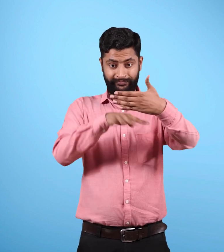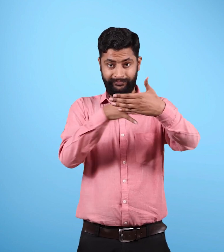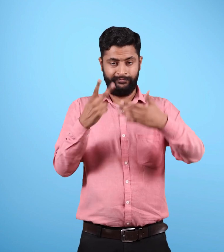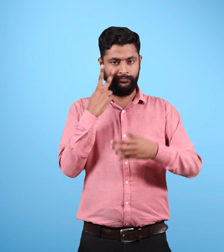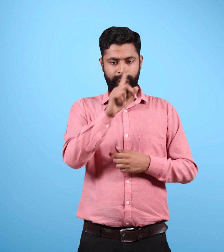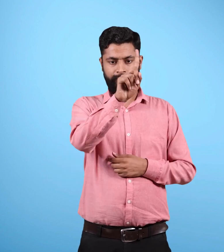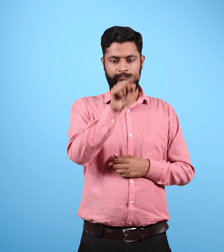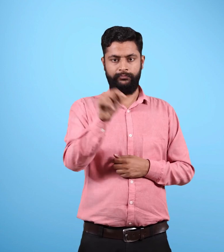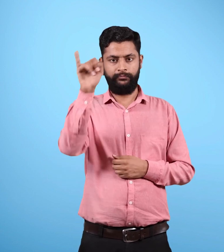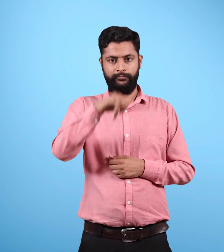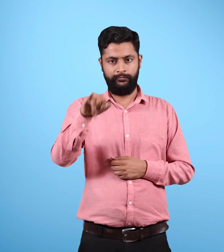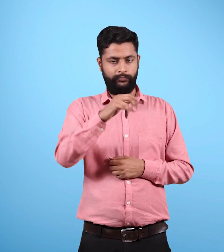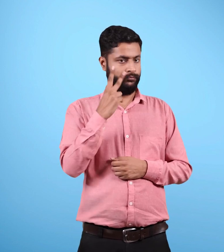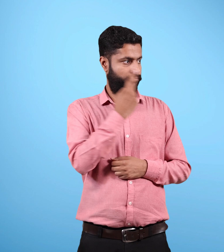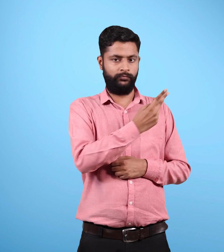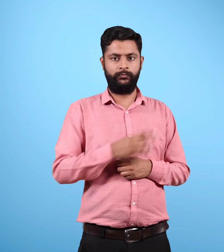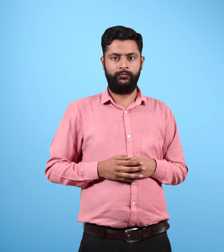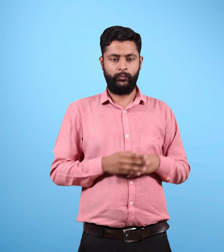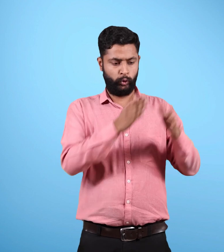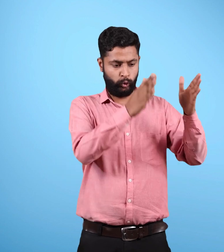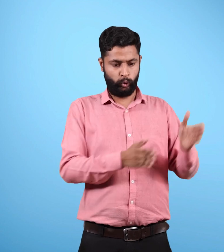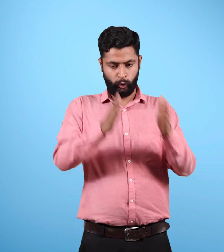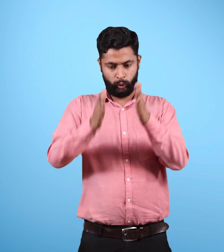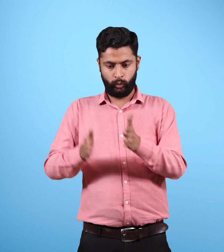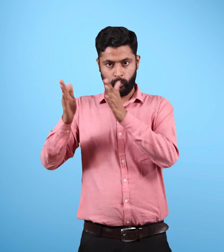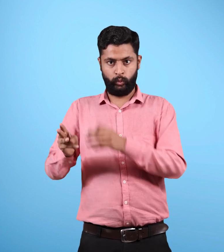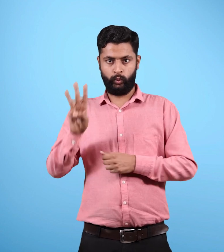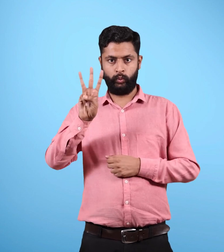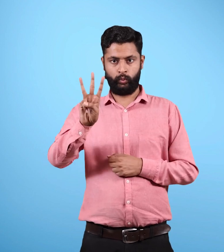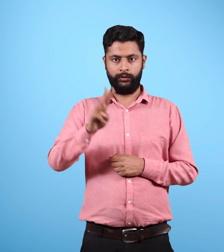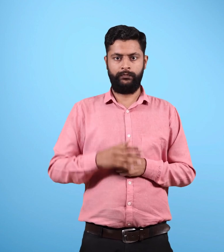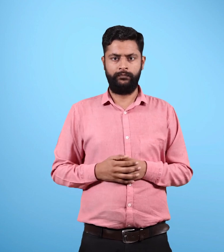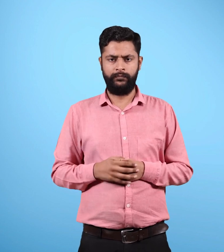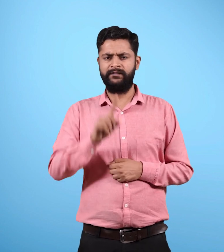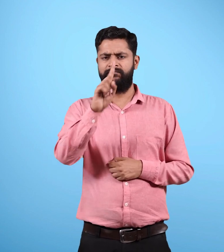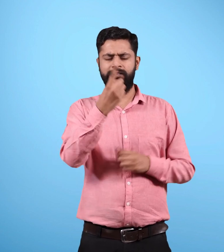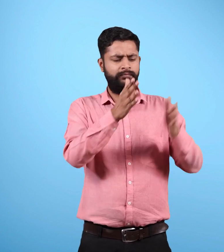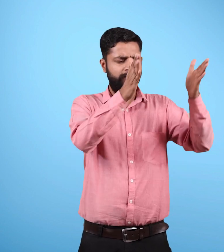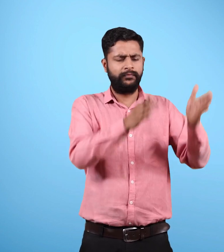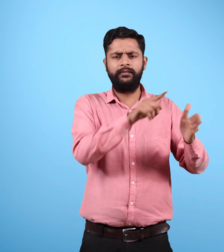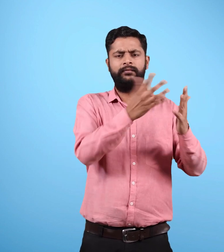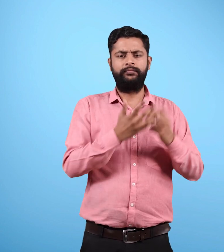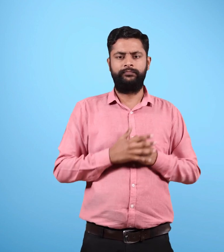Table 1.6. There are 3 columns: herbivores,